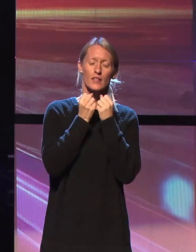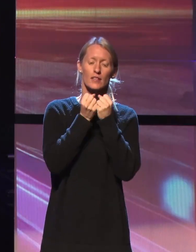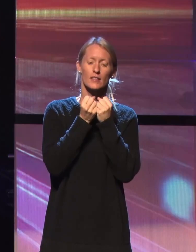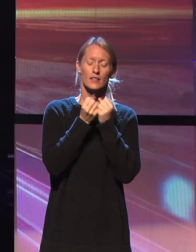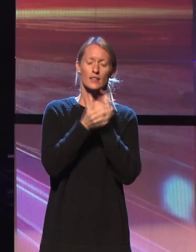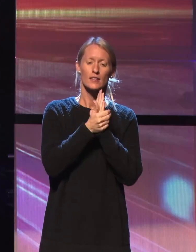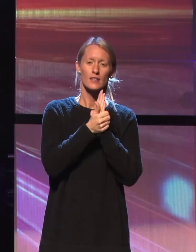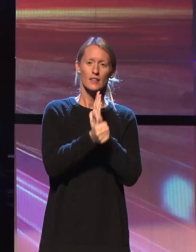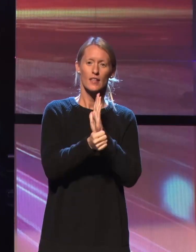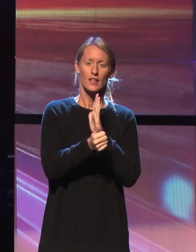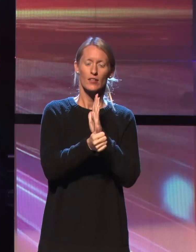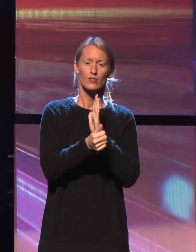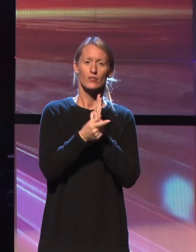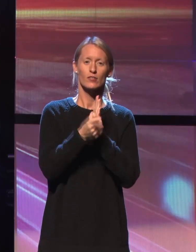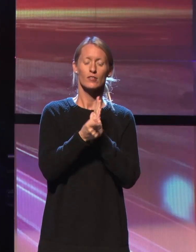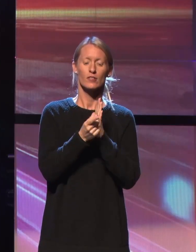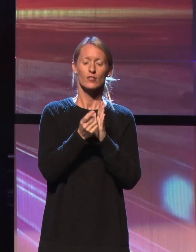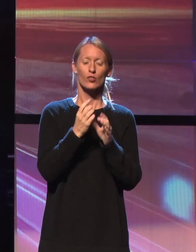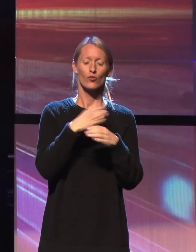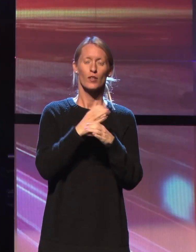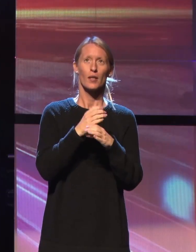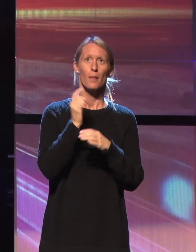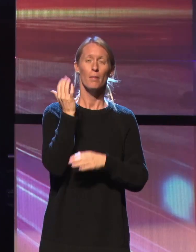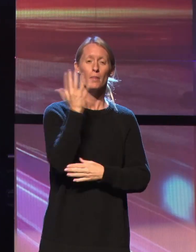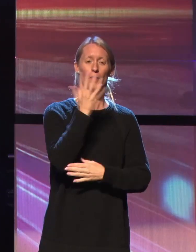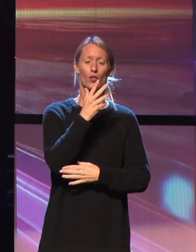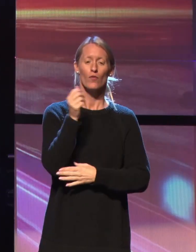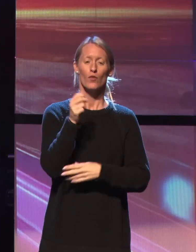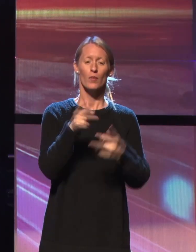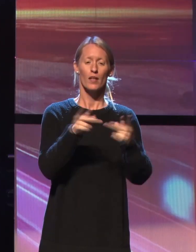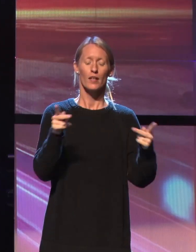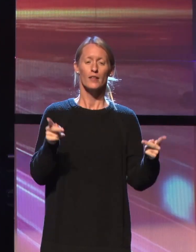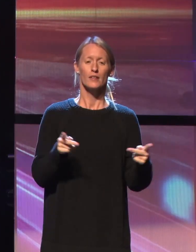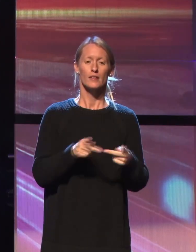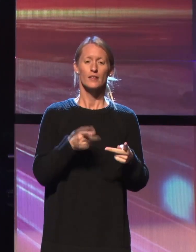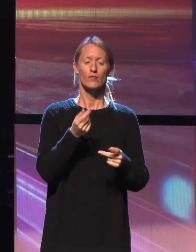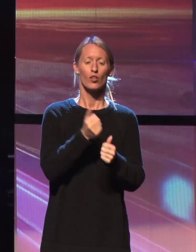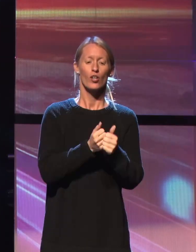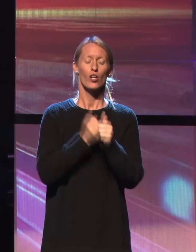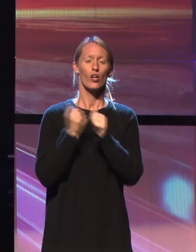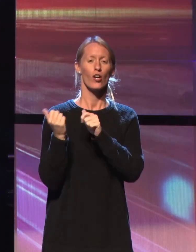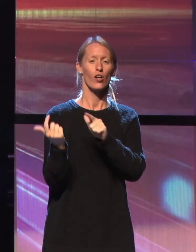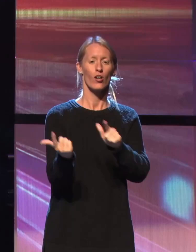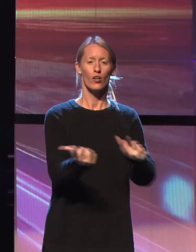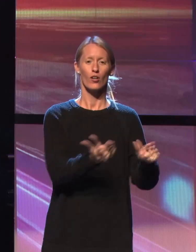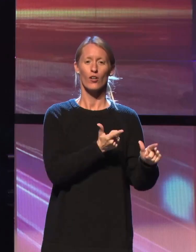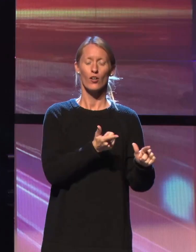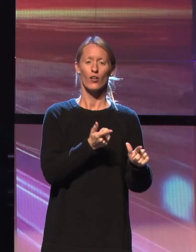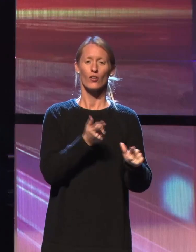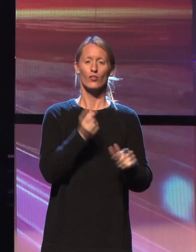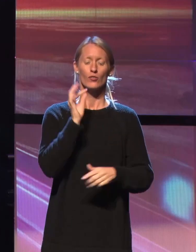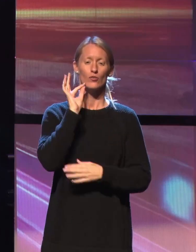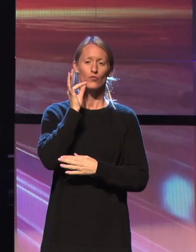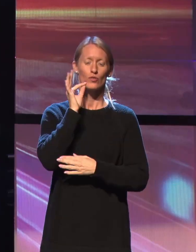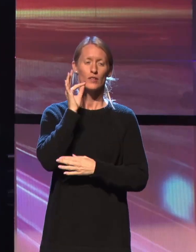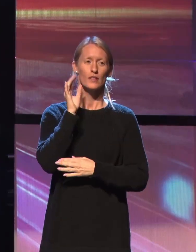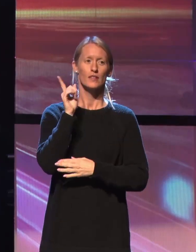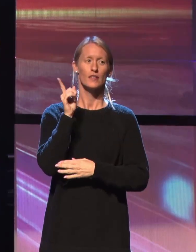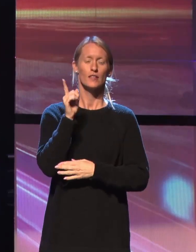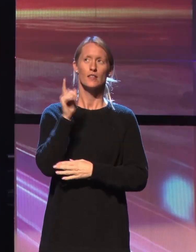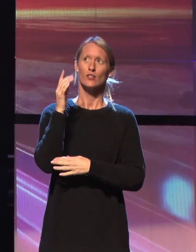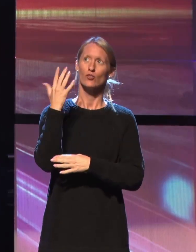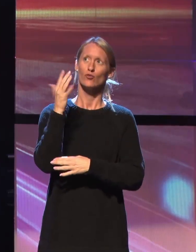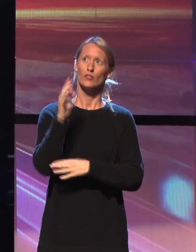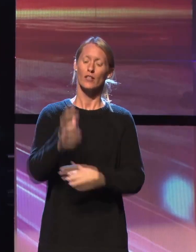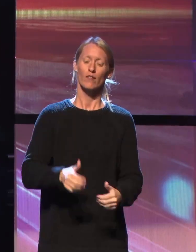beautiful space for everyone where the tree of the fruit of the tree of life can flow out and the river of life. So